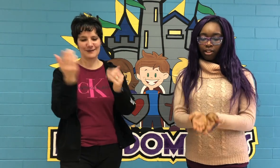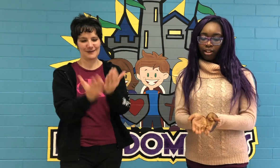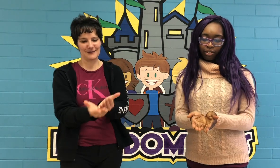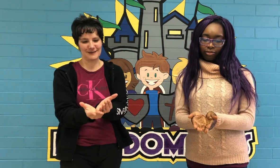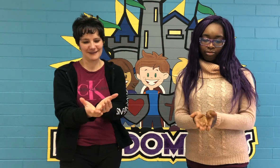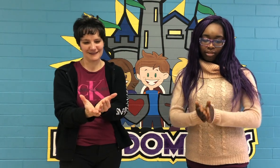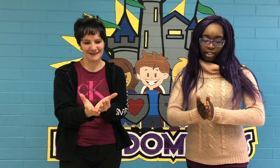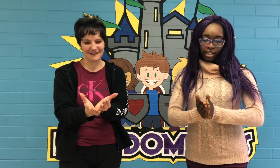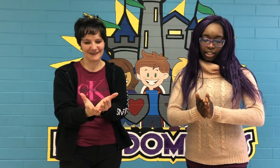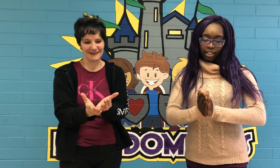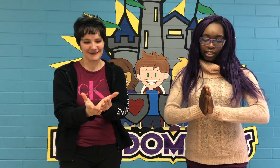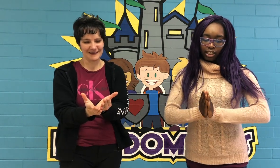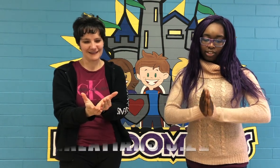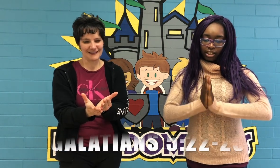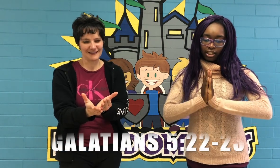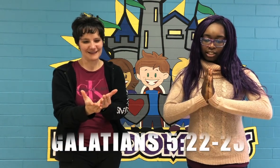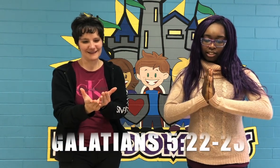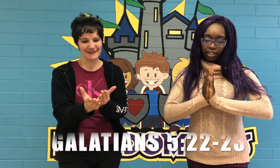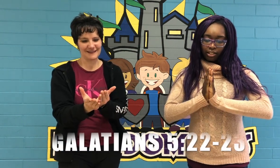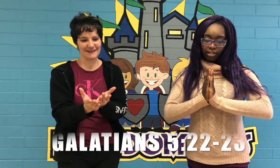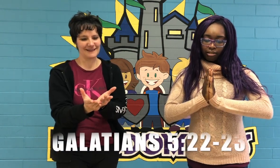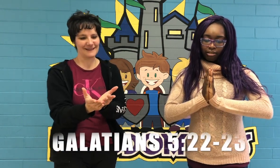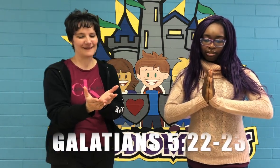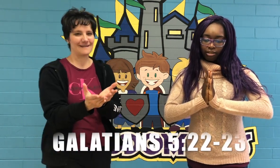law. And it's Galatians